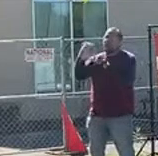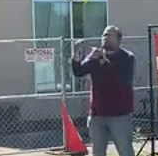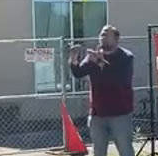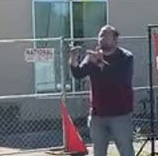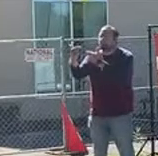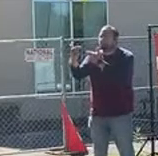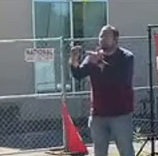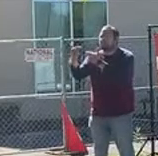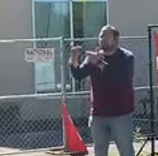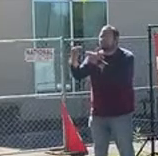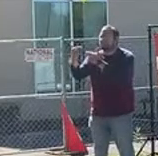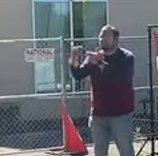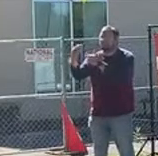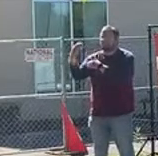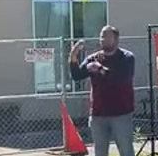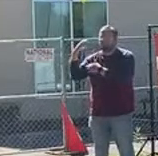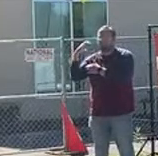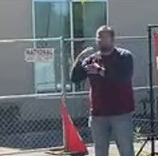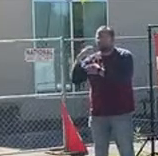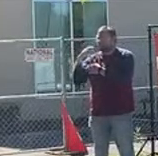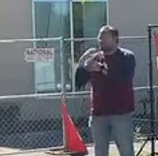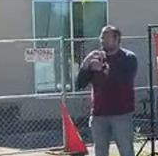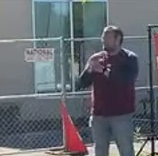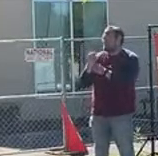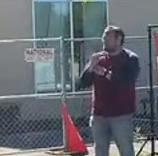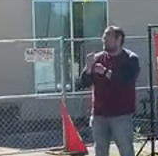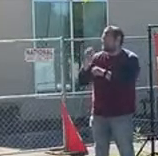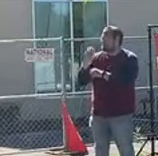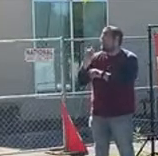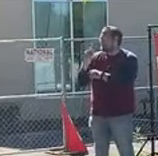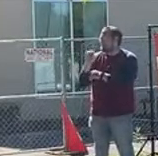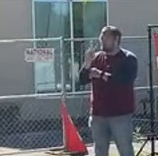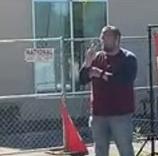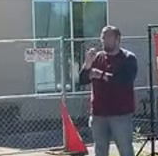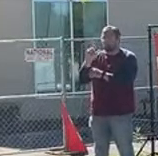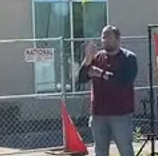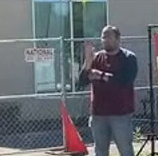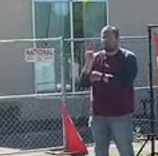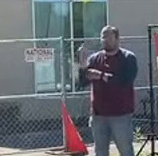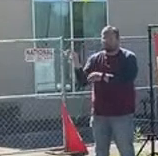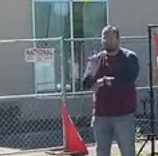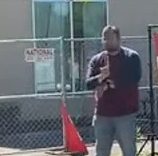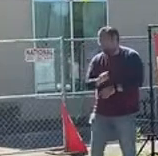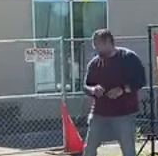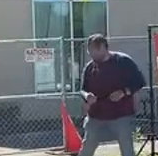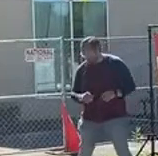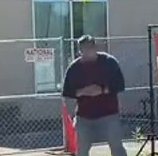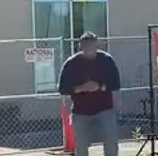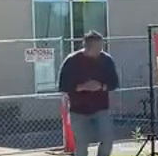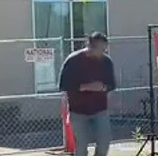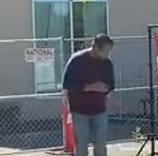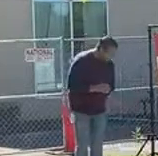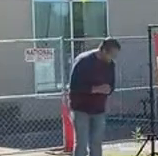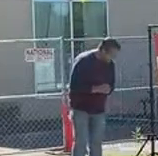Chief Operations Officer Mike Wolf to the podium to say a few words.